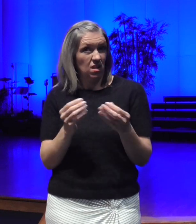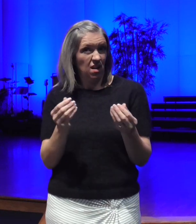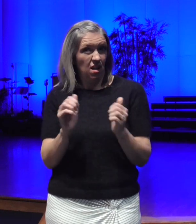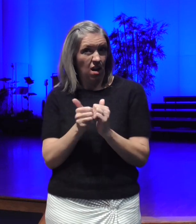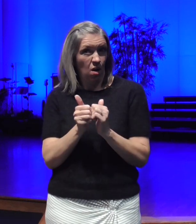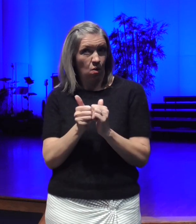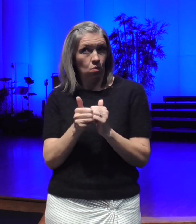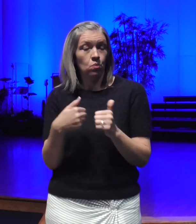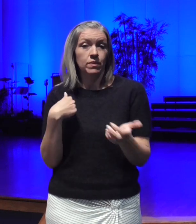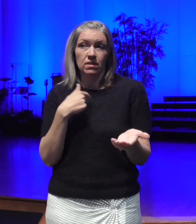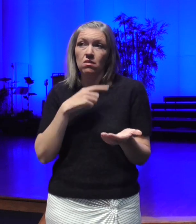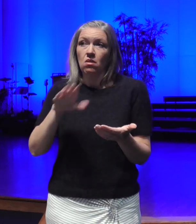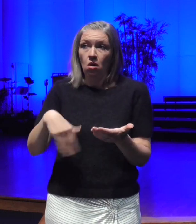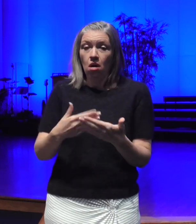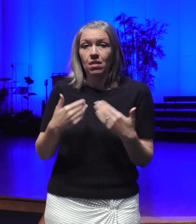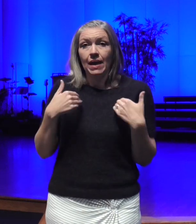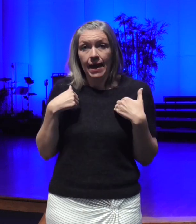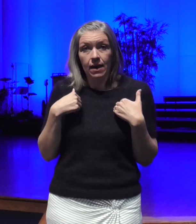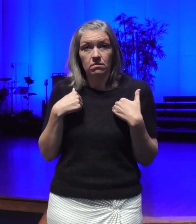right? We've all had a mother.